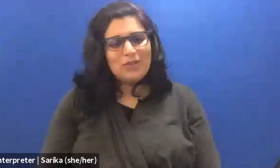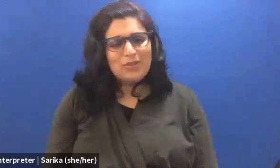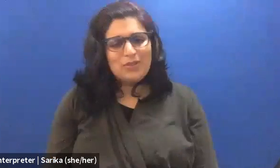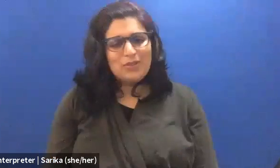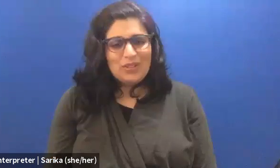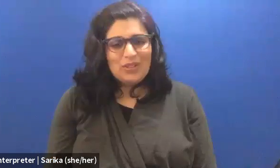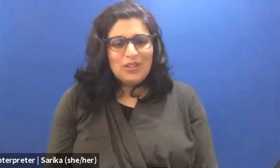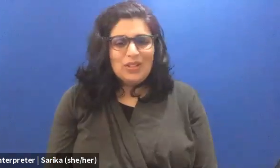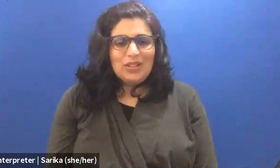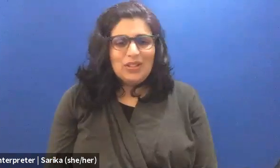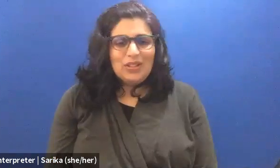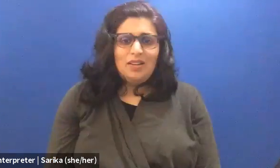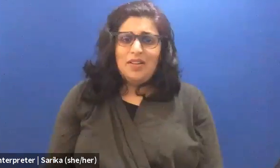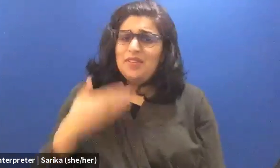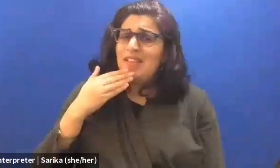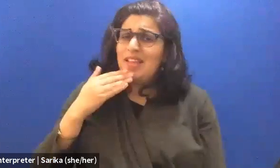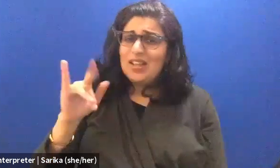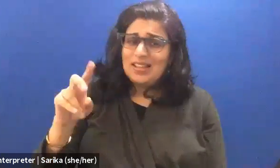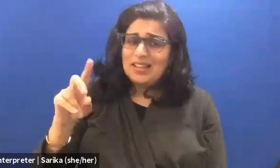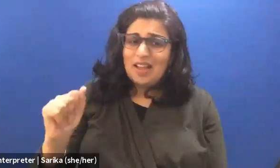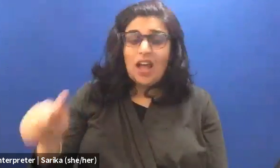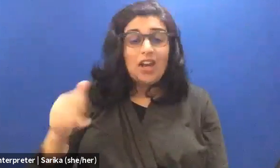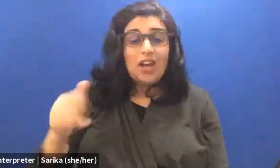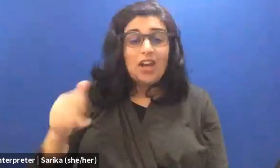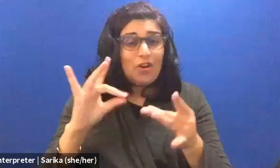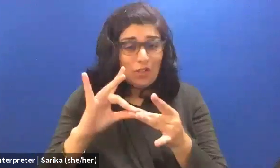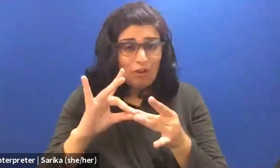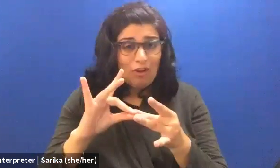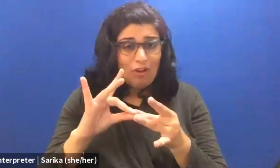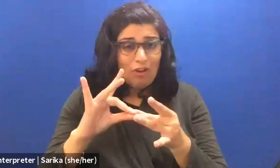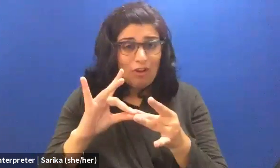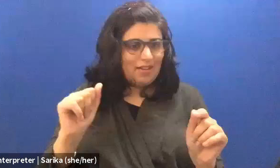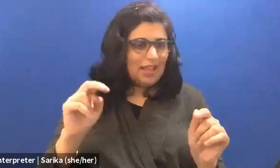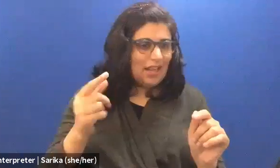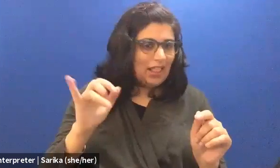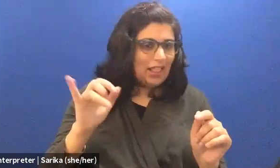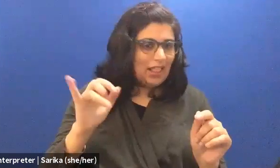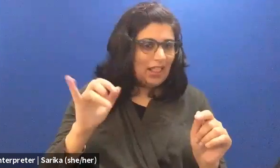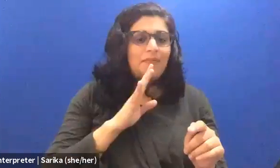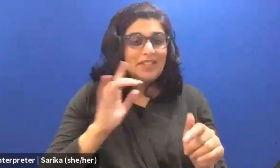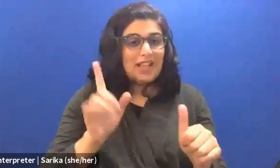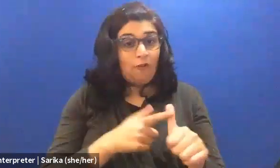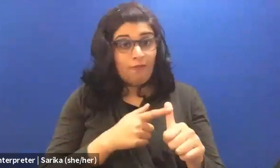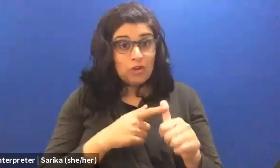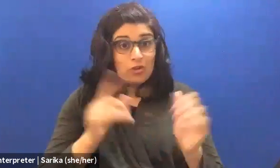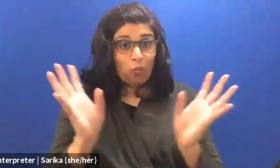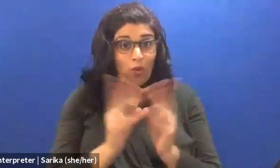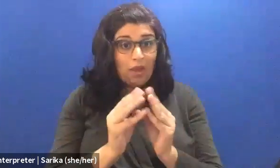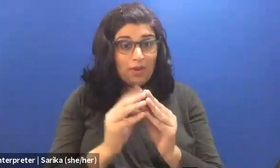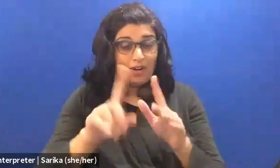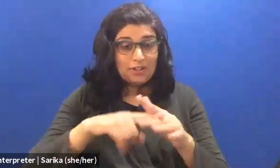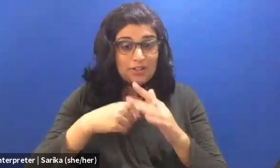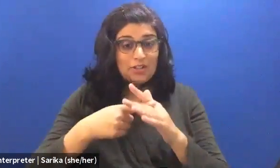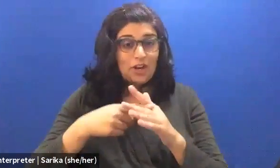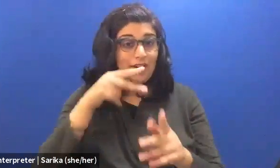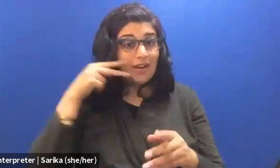Yeah, thank you, Linda. Another thought I had is, this is our, first webinar to kick off Native American